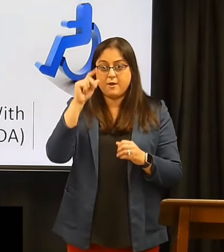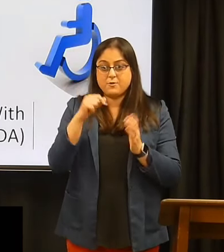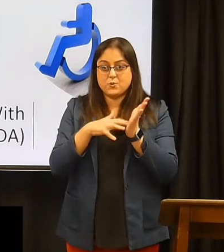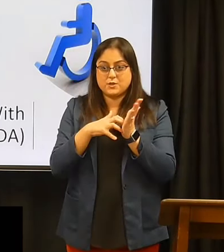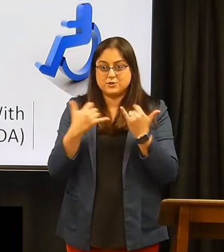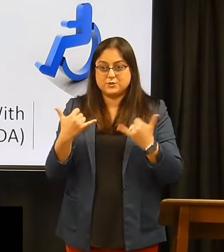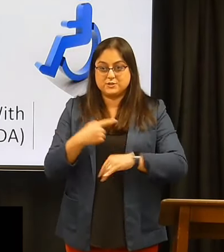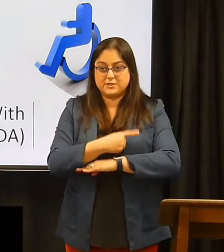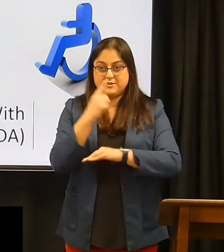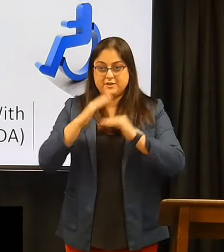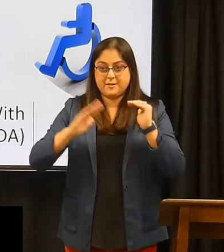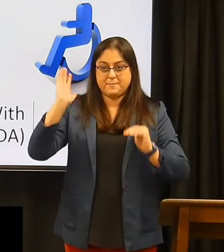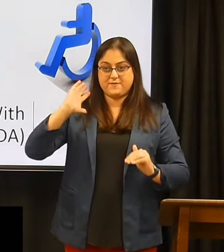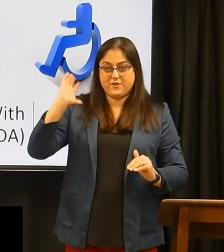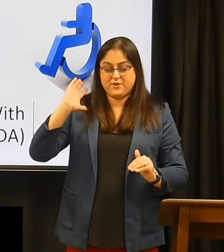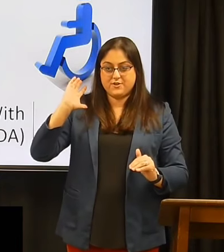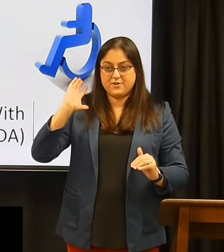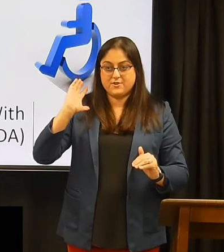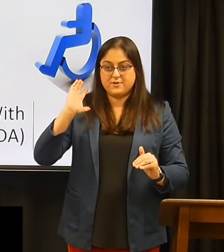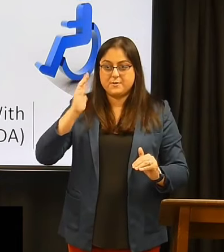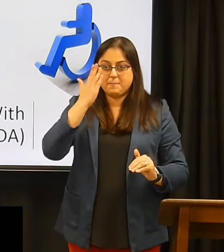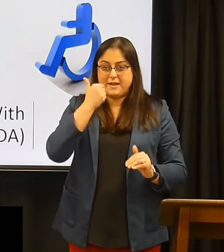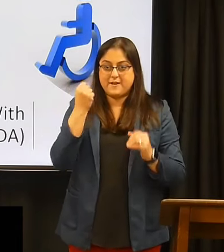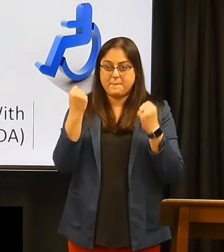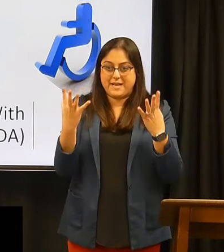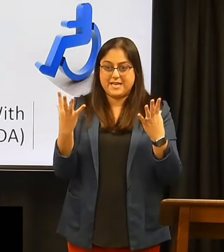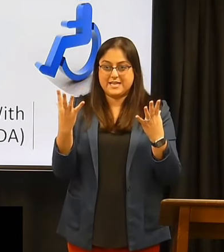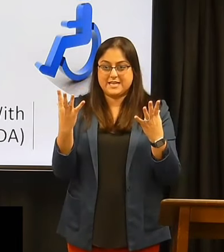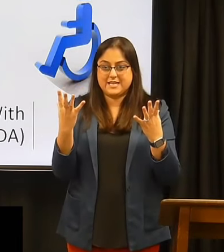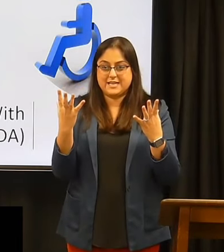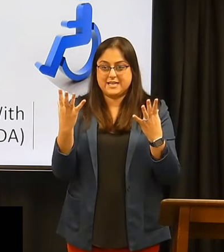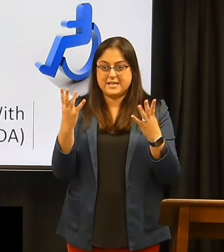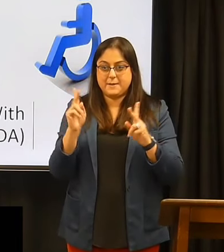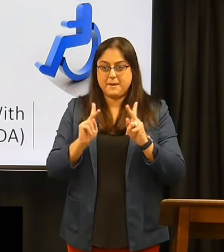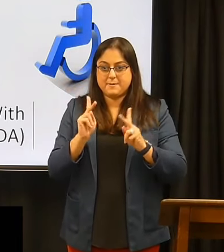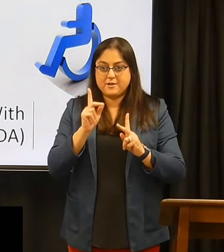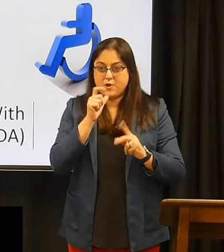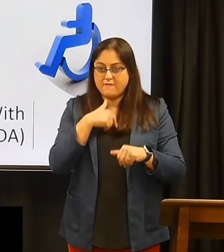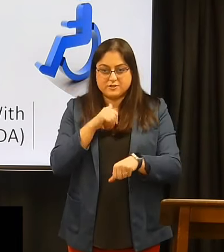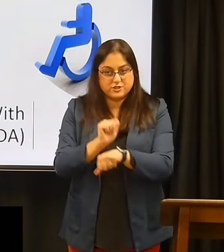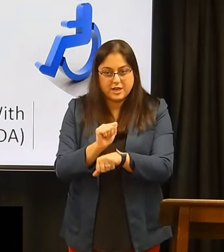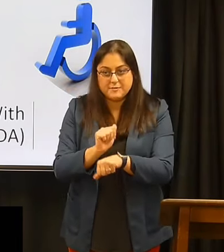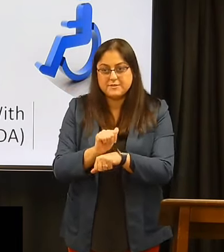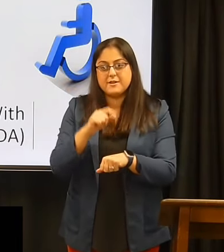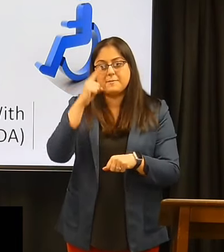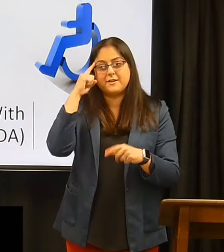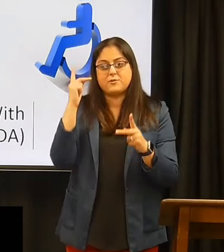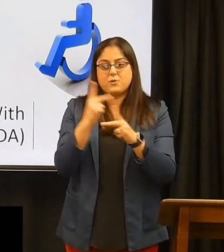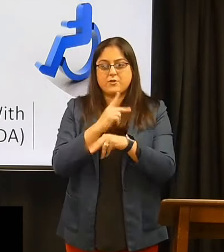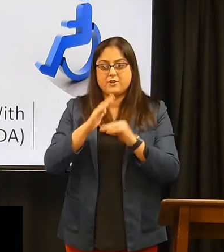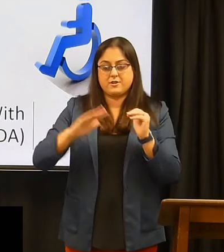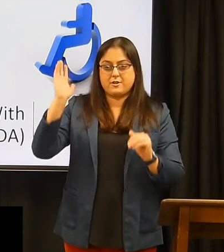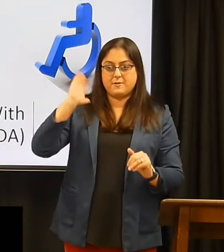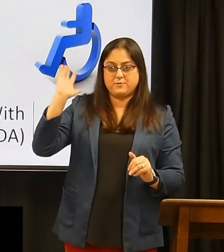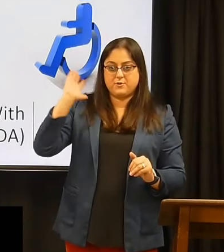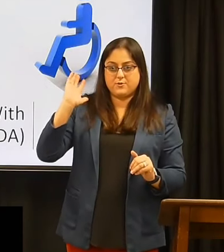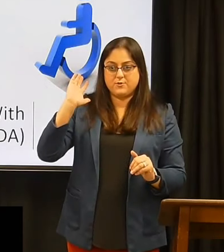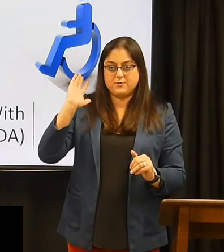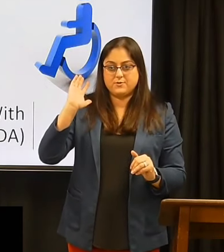In my opinion, ADA is weaker today than it was before because many people don't have jobs, which is worse